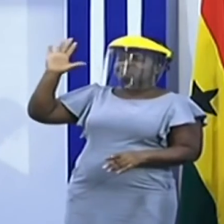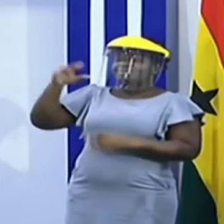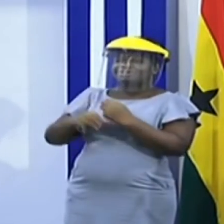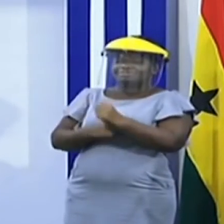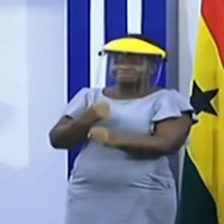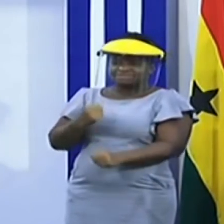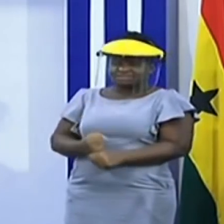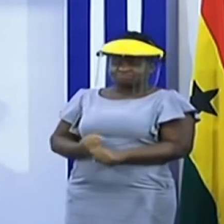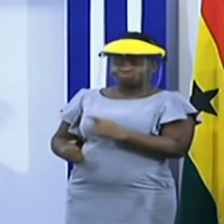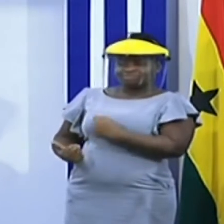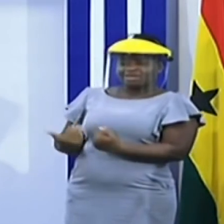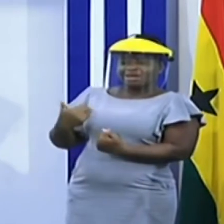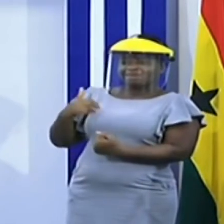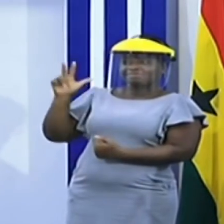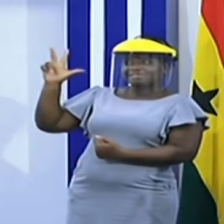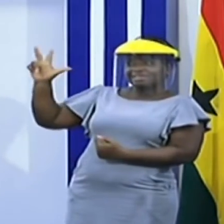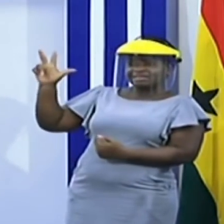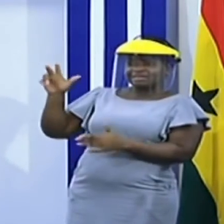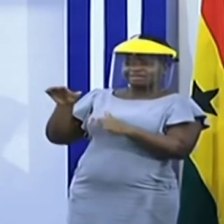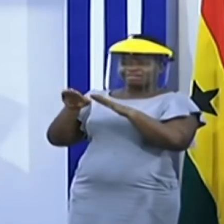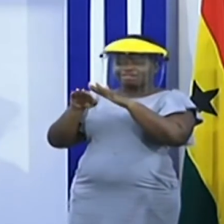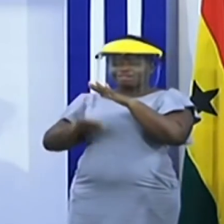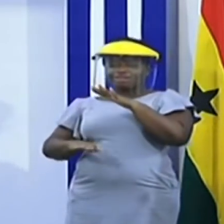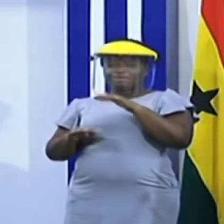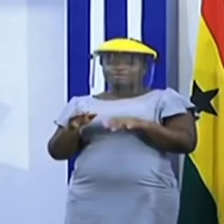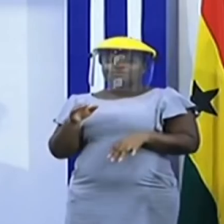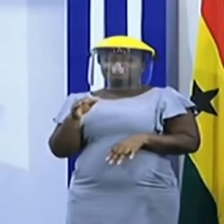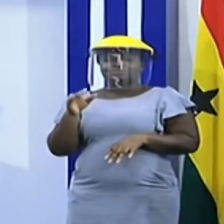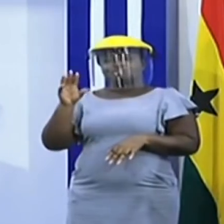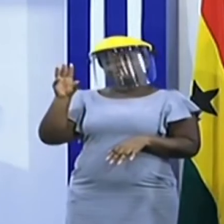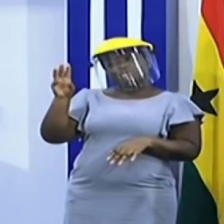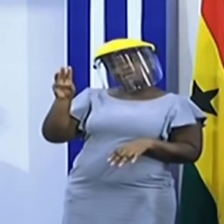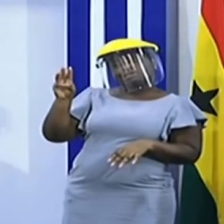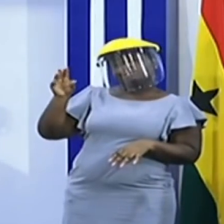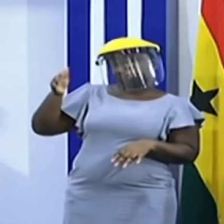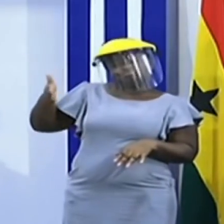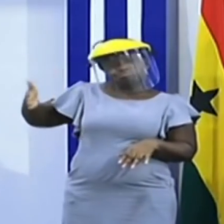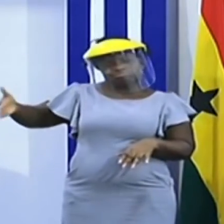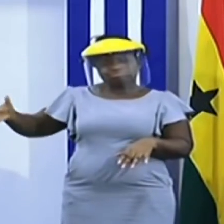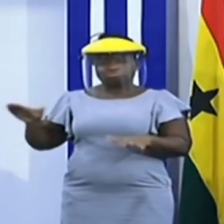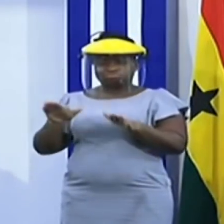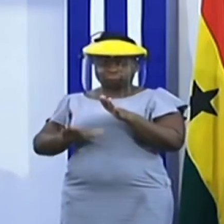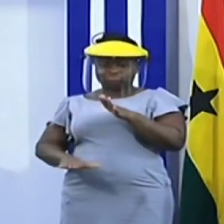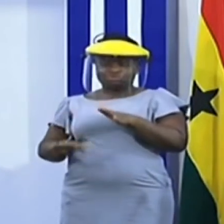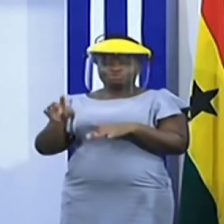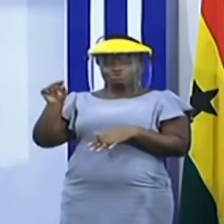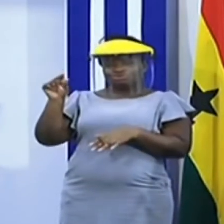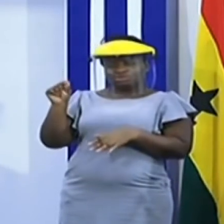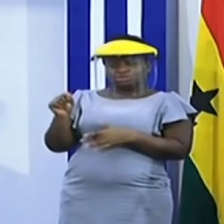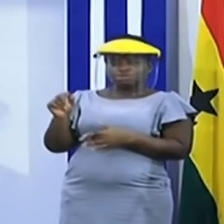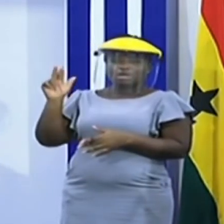have 3 who are under 20, mainly 9, 6, among other things. Greater